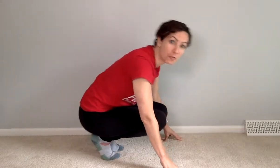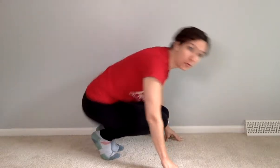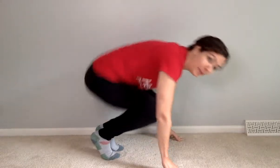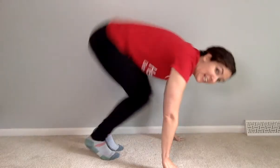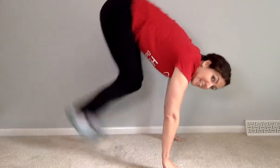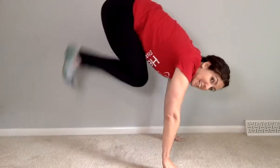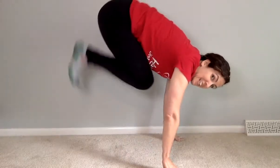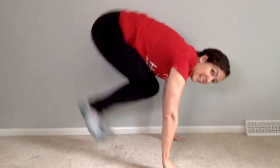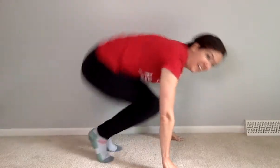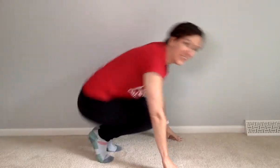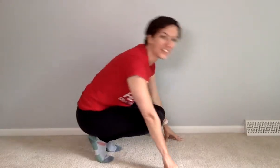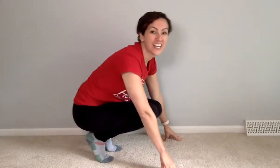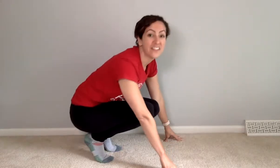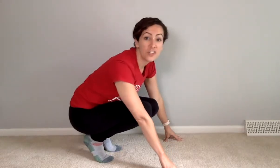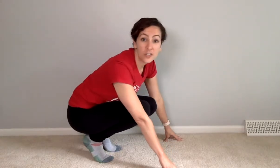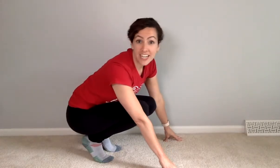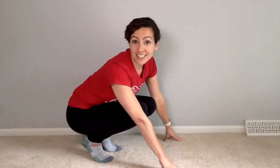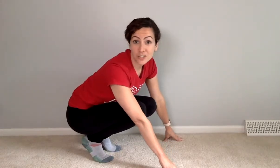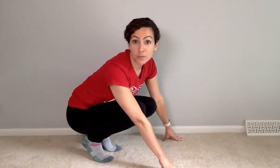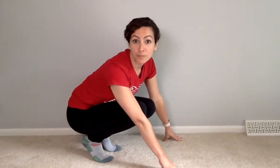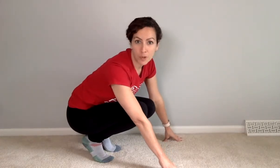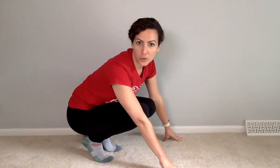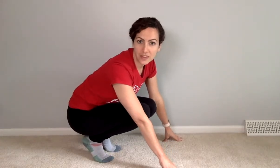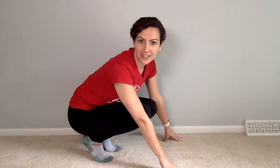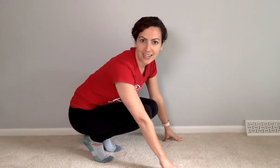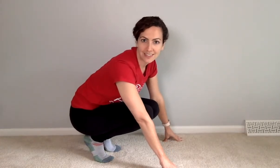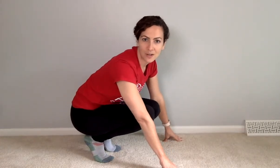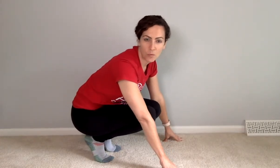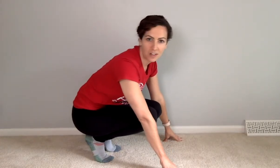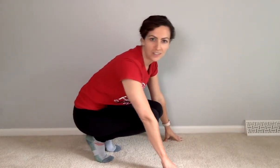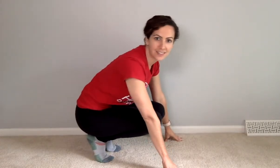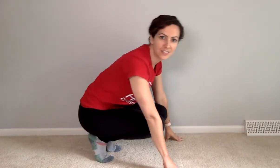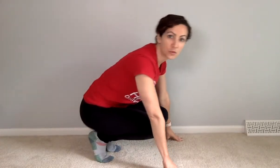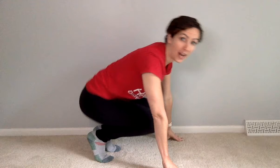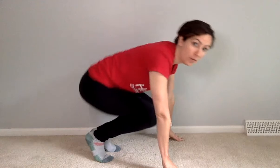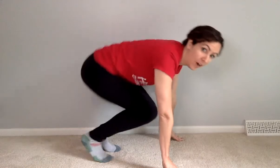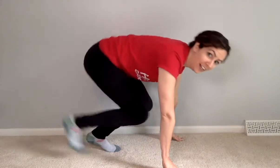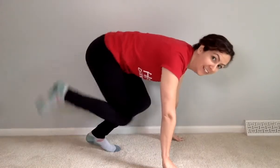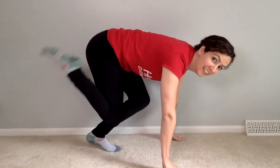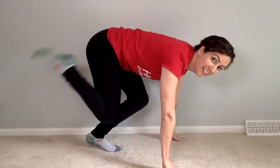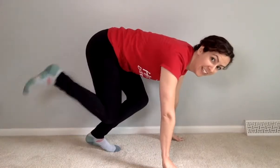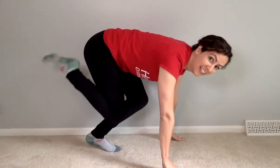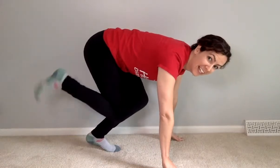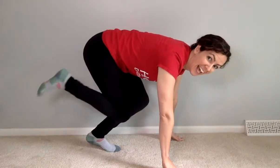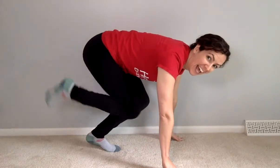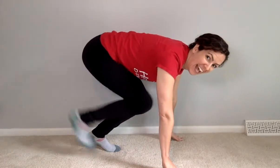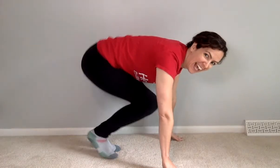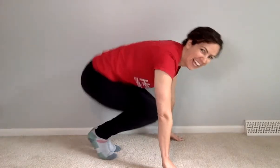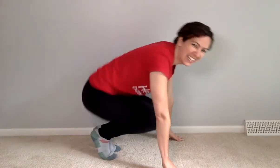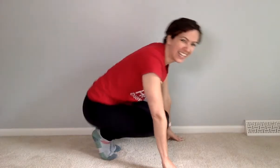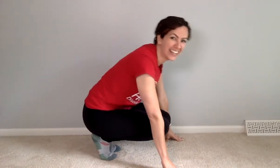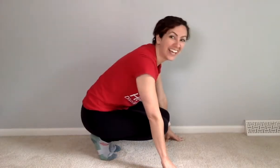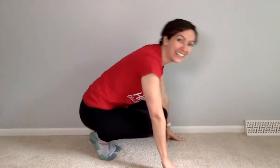ribbit. If you can't do both legs at once, try one and then the